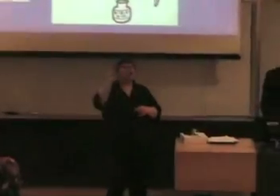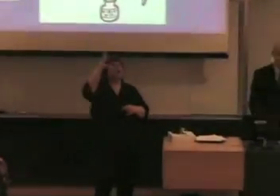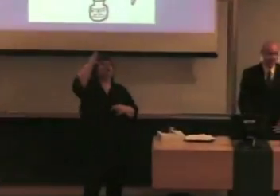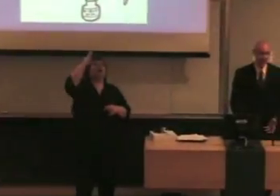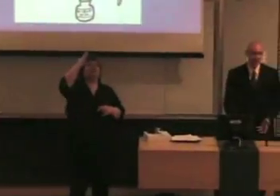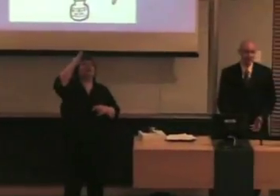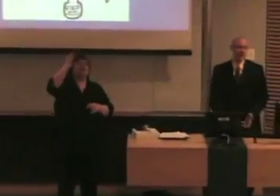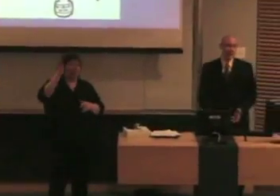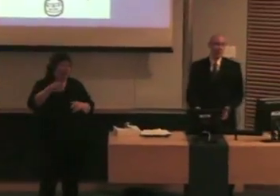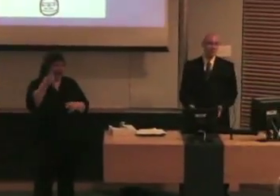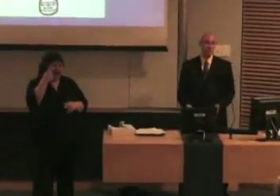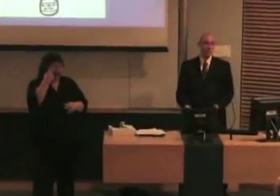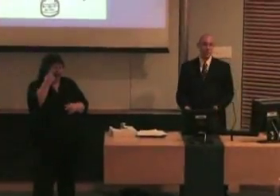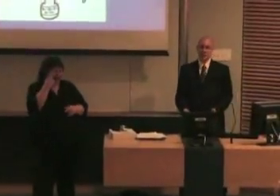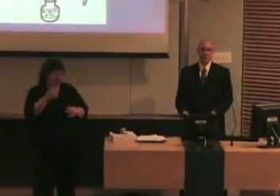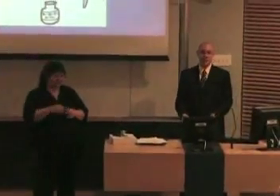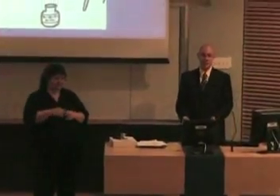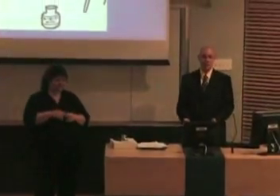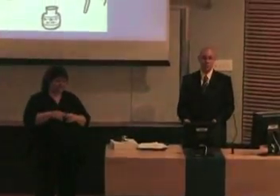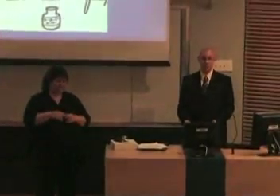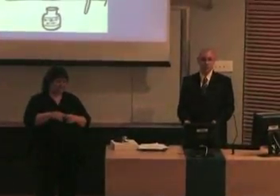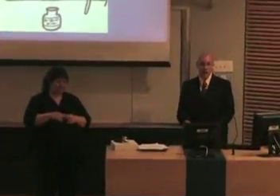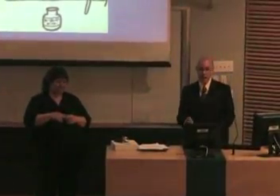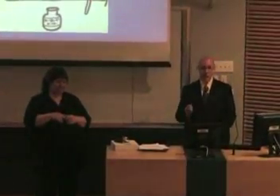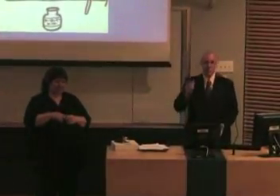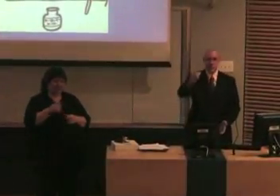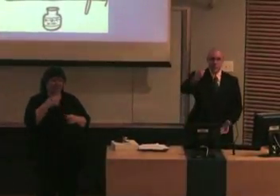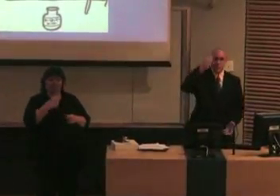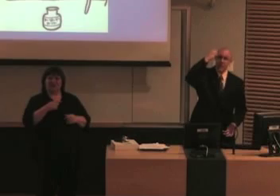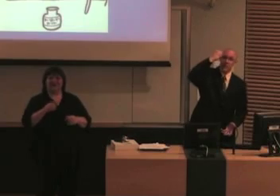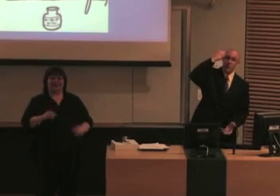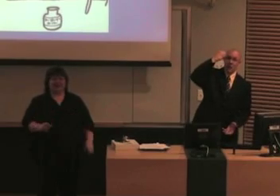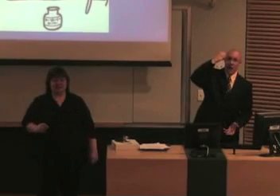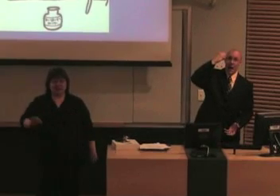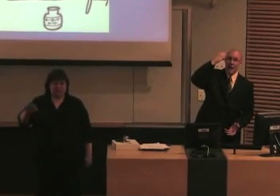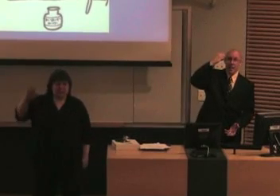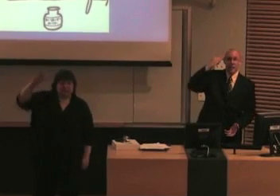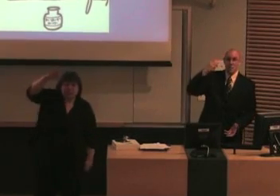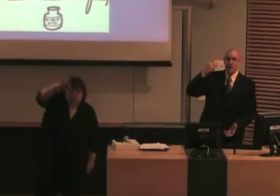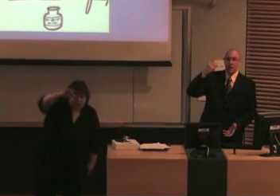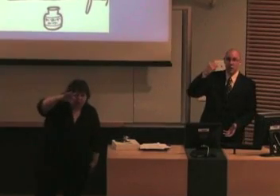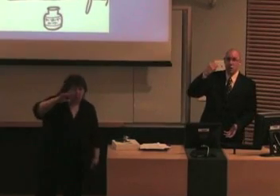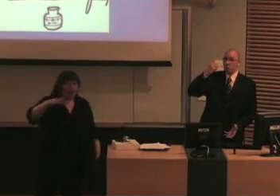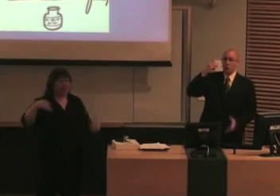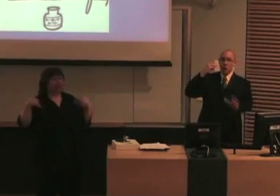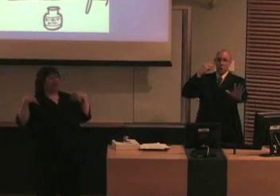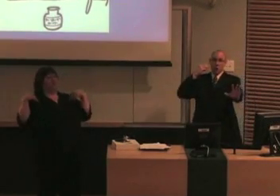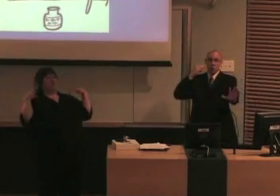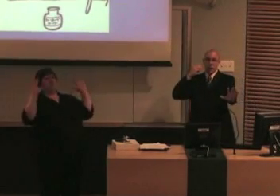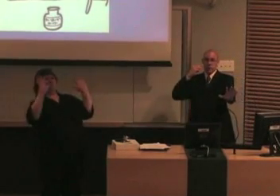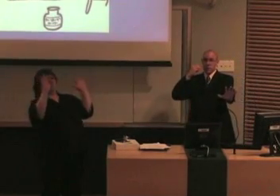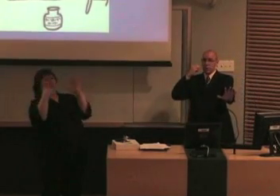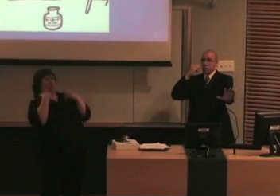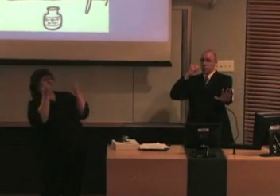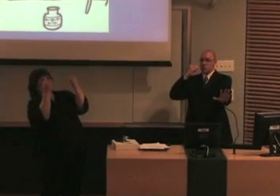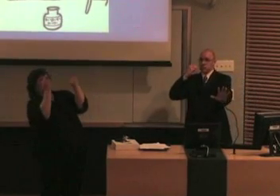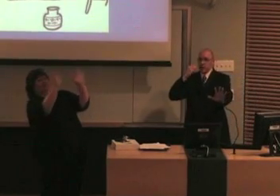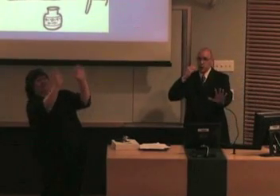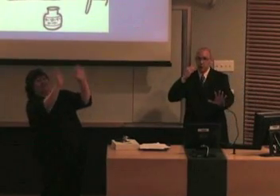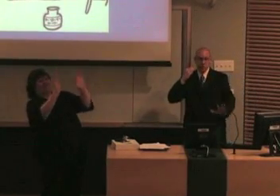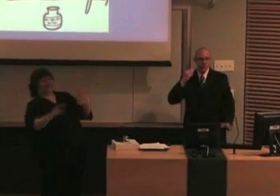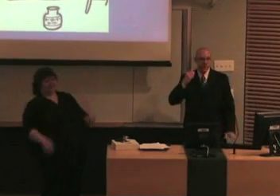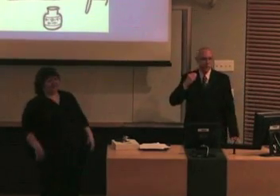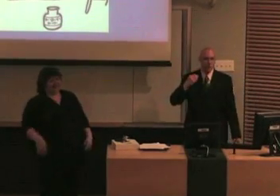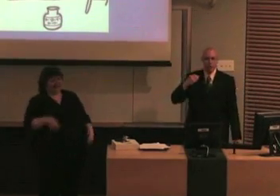eye. I'm sure that, if you start introducing something into their eye, they may go, whoa, whoa, what are you doing? Whoa,